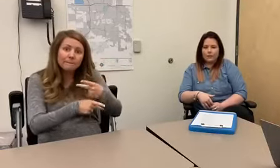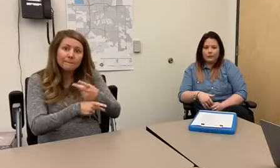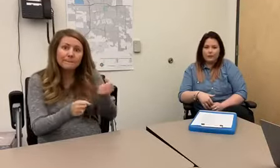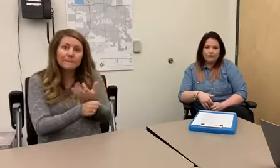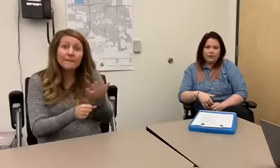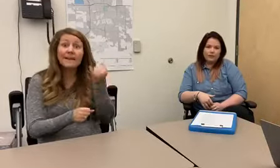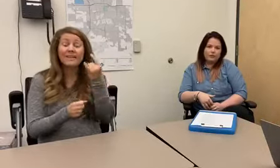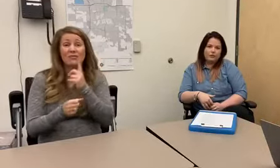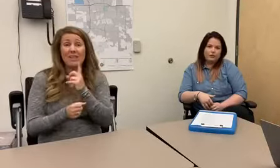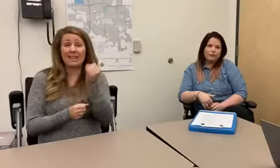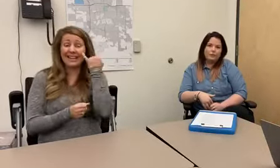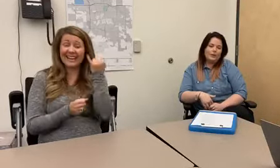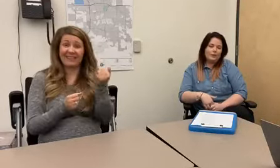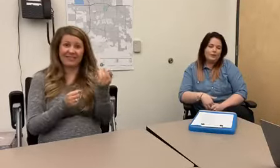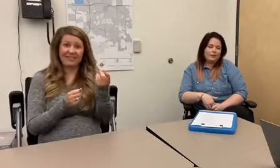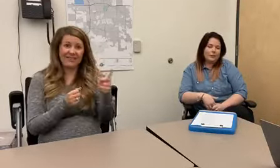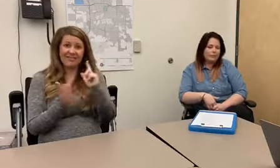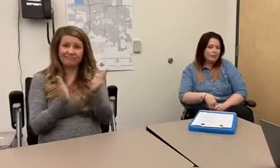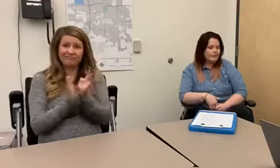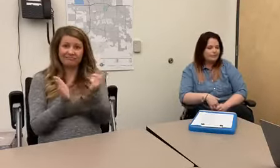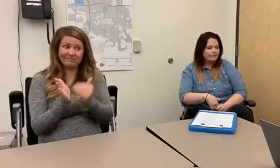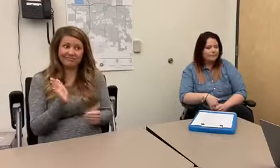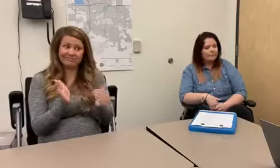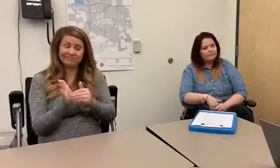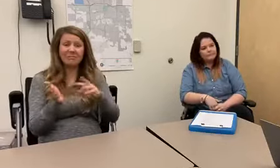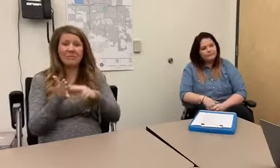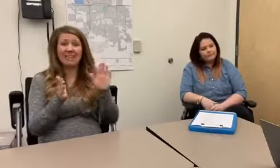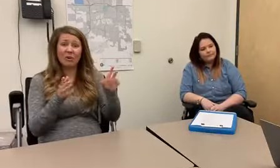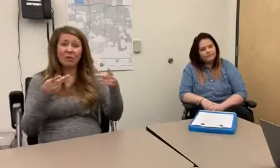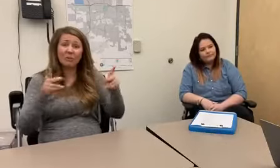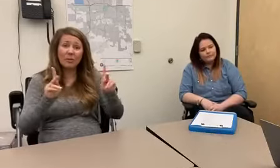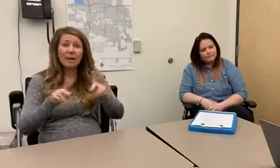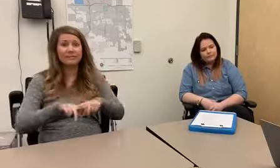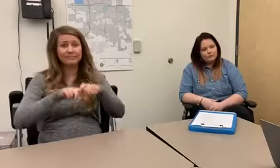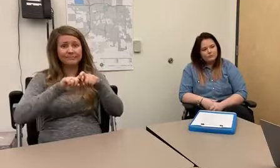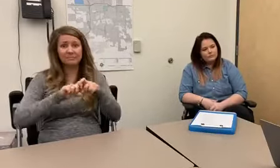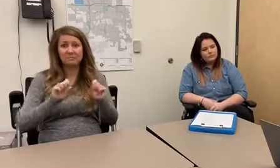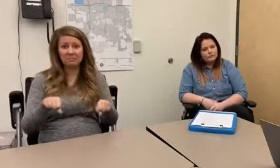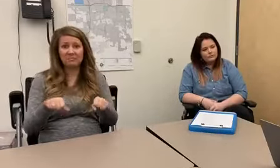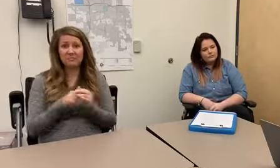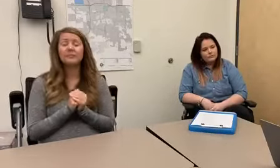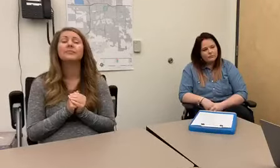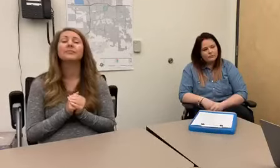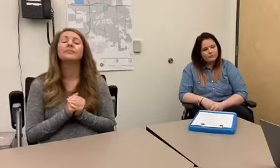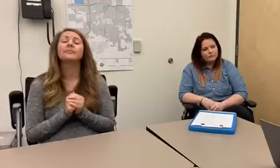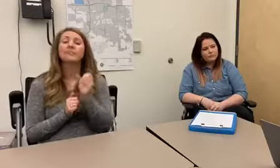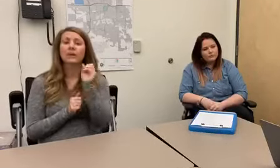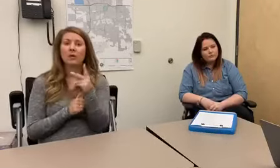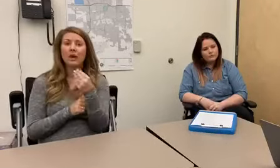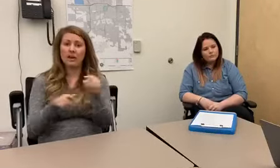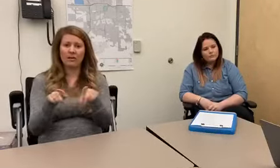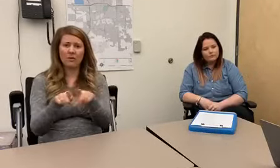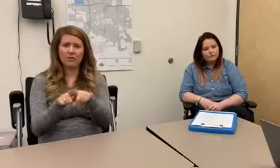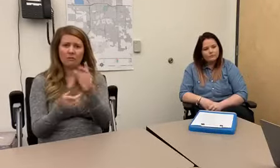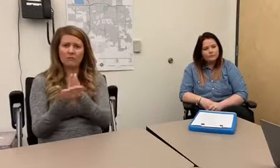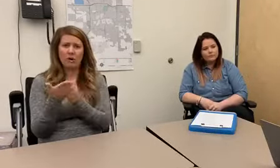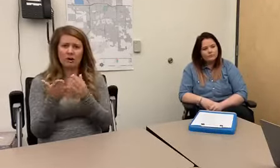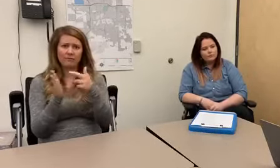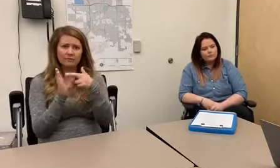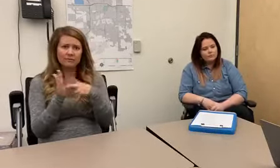repeated violations, though, we can suspend the permit. Okay. And then as part of those guidelines, too, is the